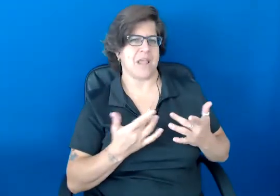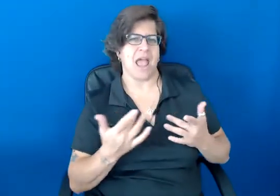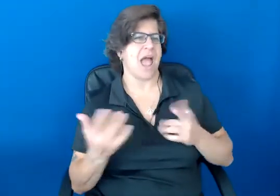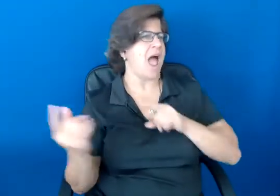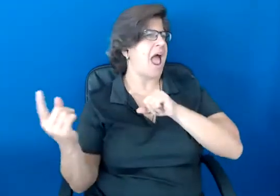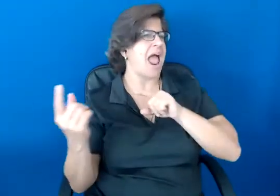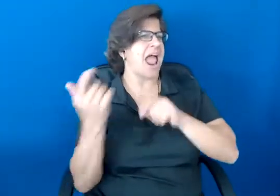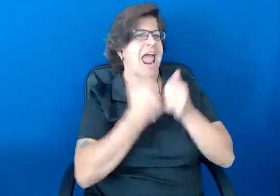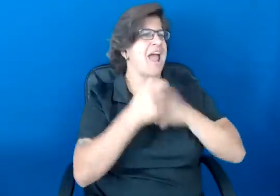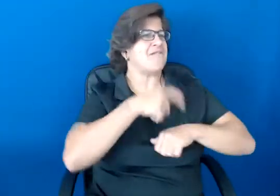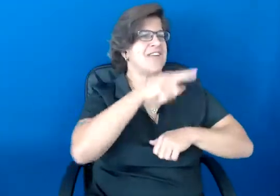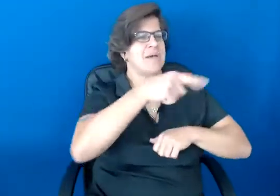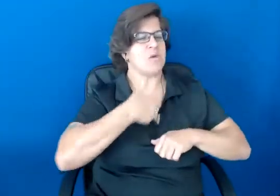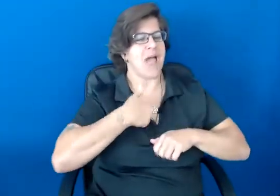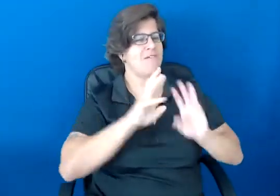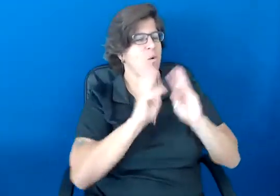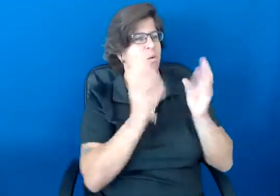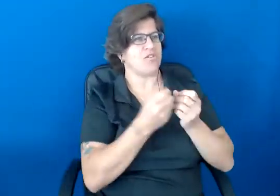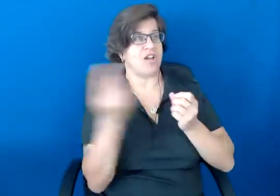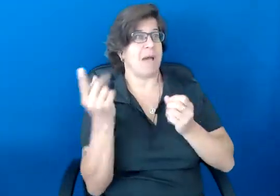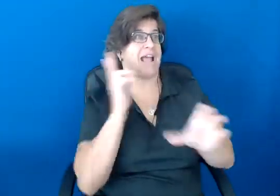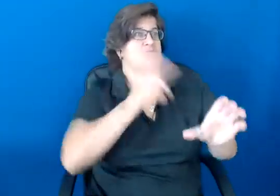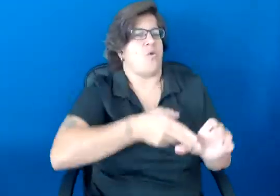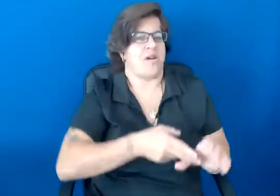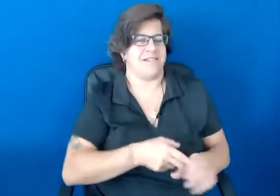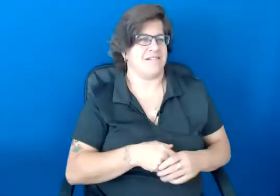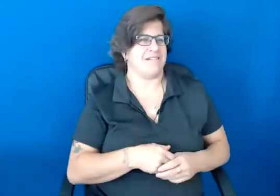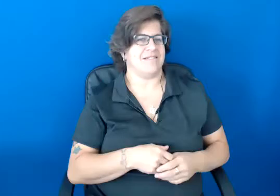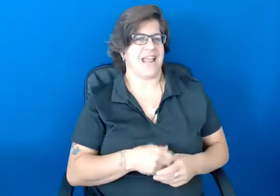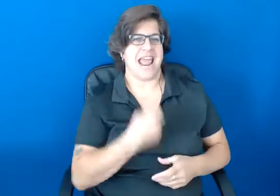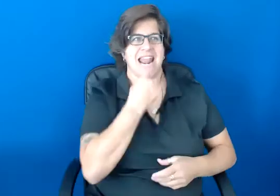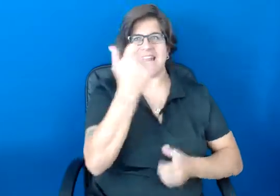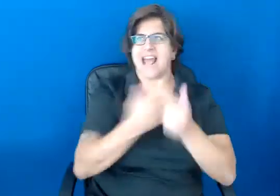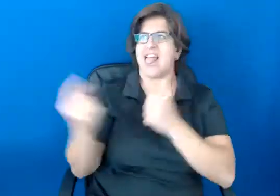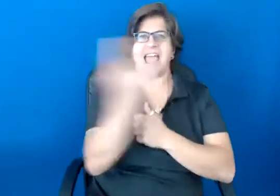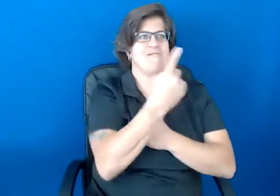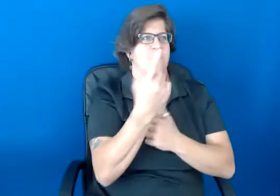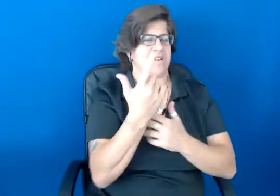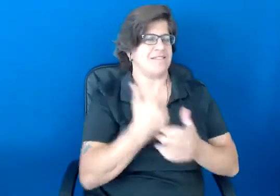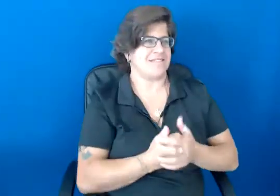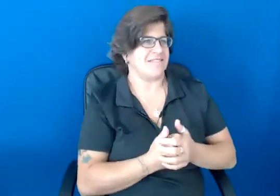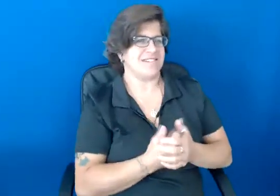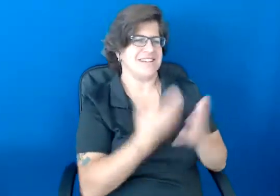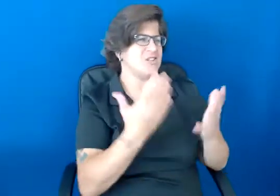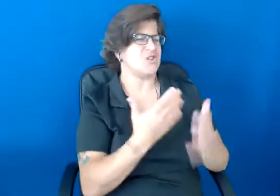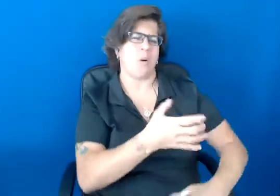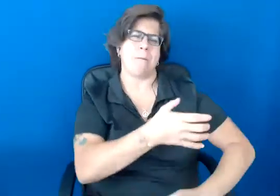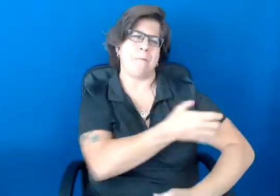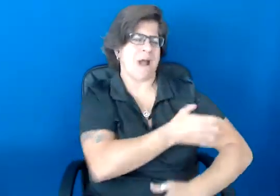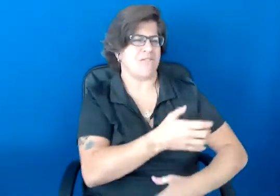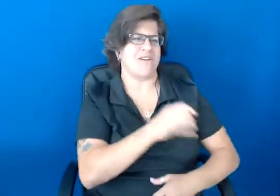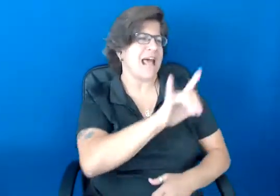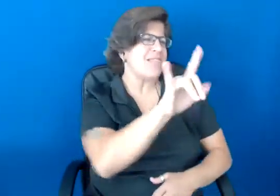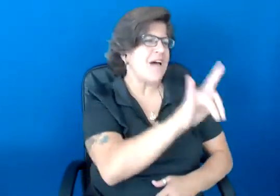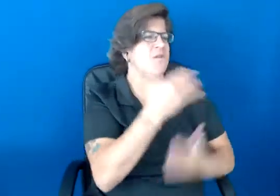here every time you have these workshops, and I just love them. I tell them, tell everybody about them as well, because they're just so powerful. And I